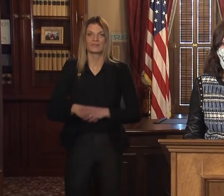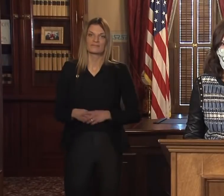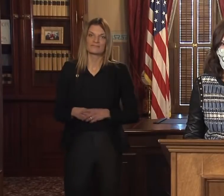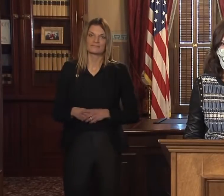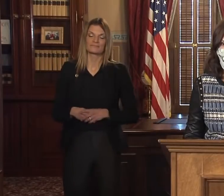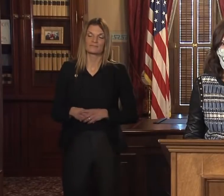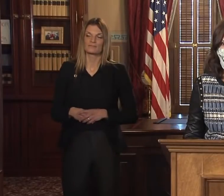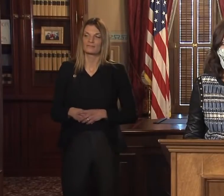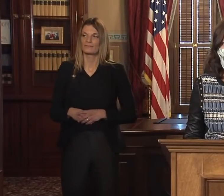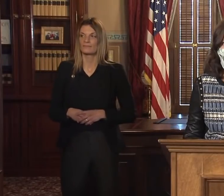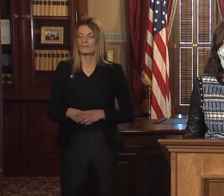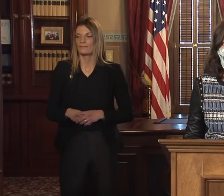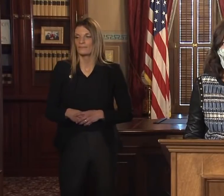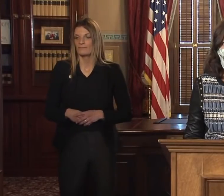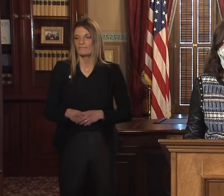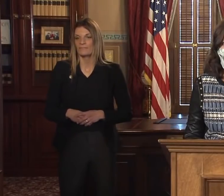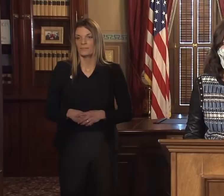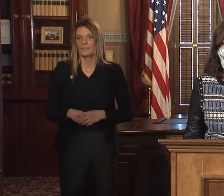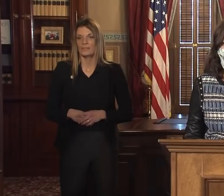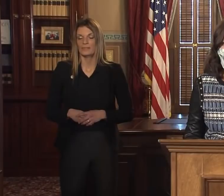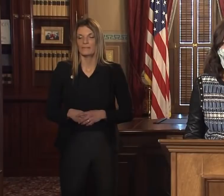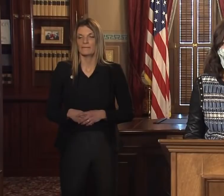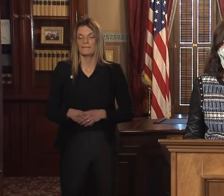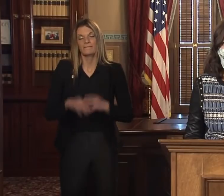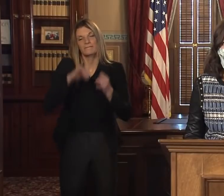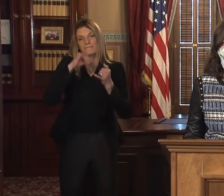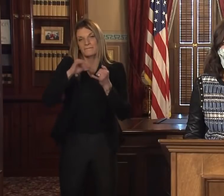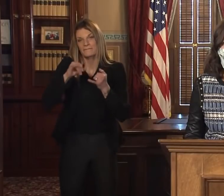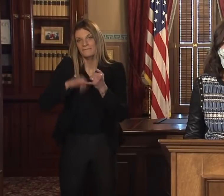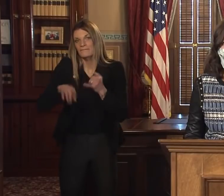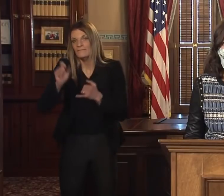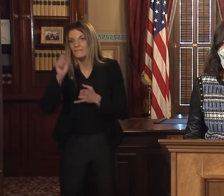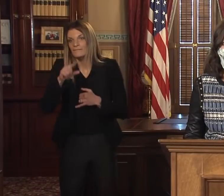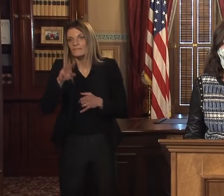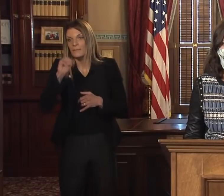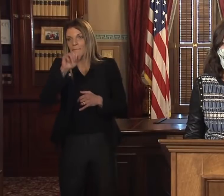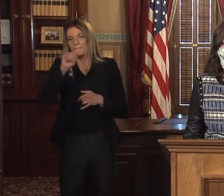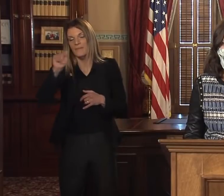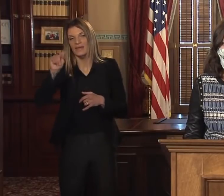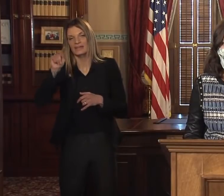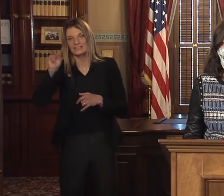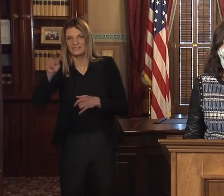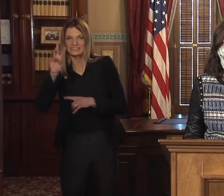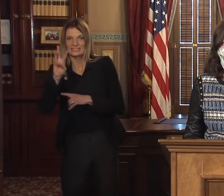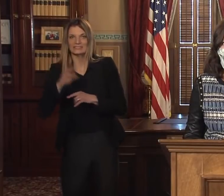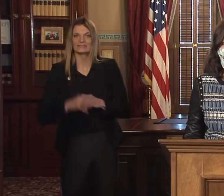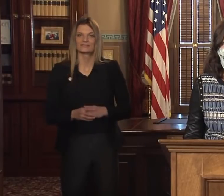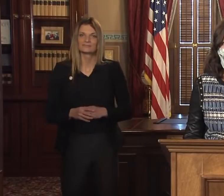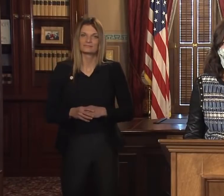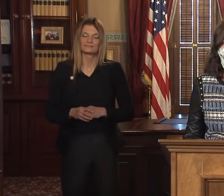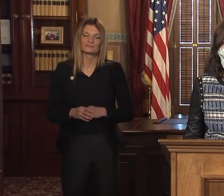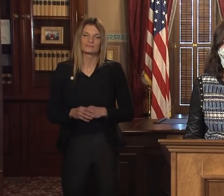All right, and the last question will come from Matt with TV6.